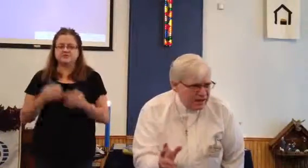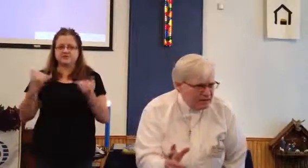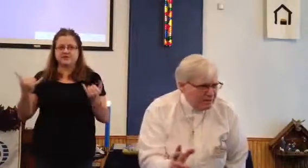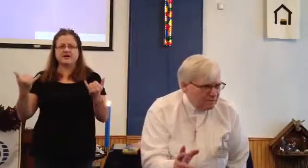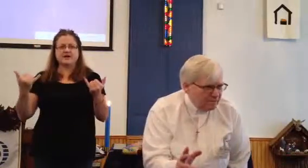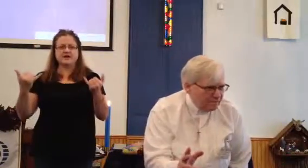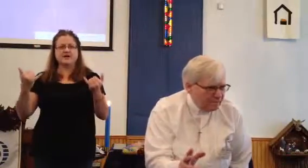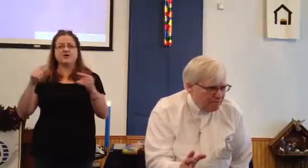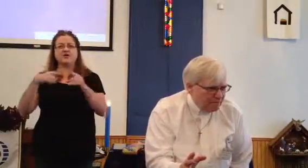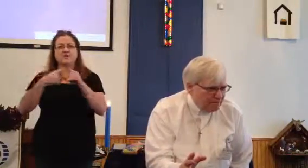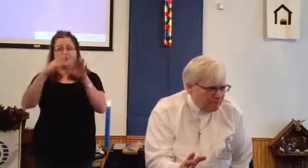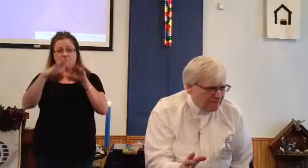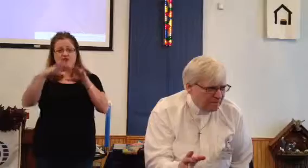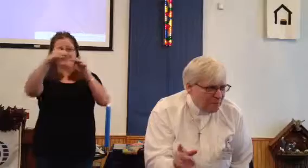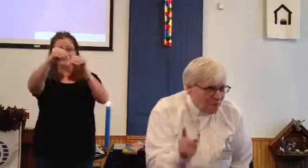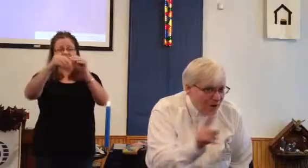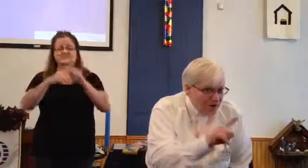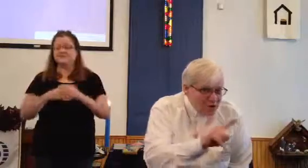place today,